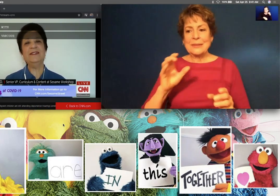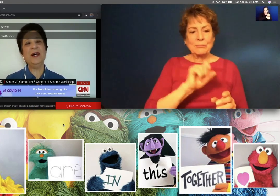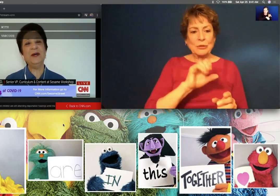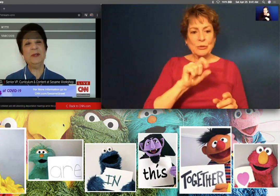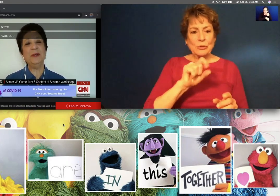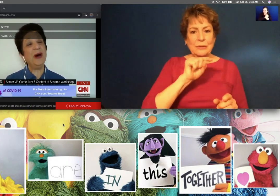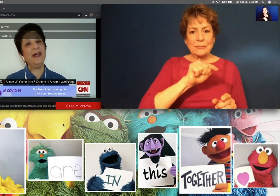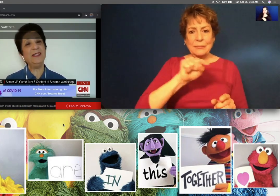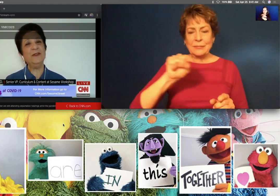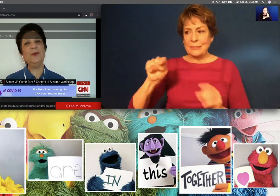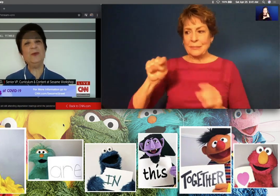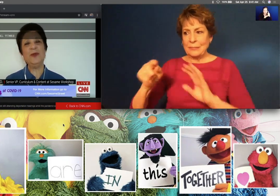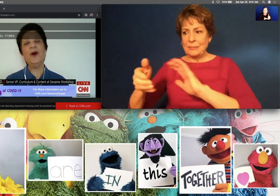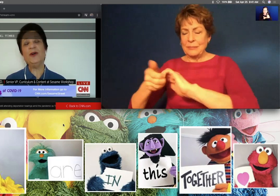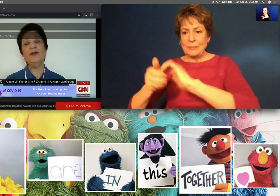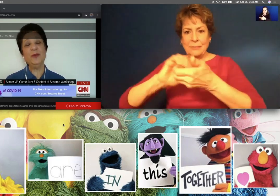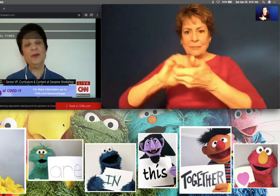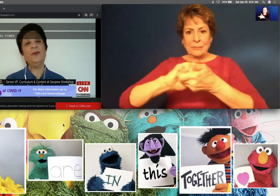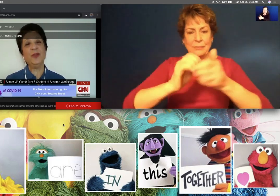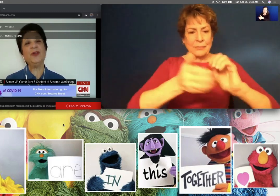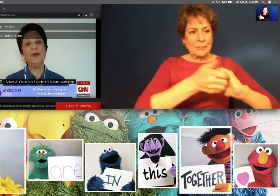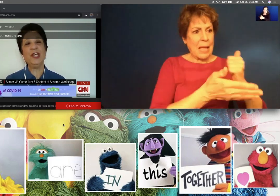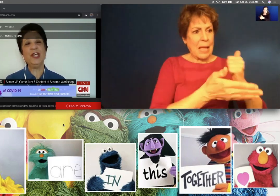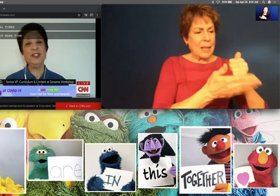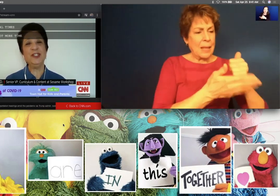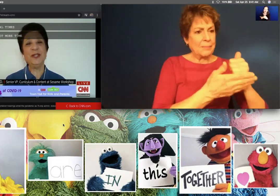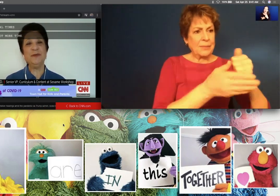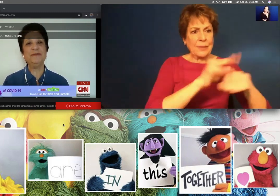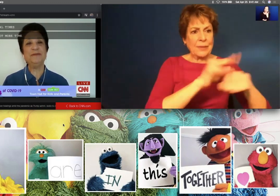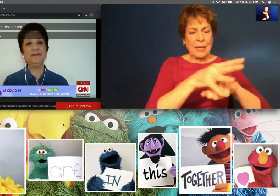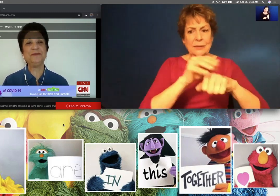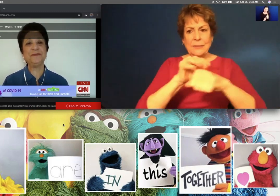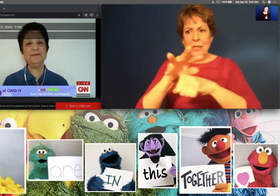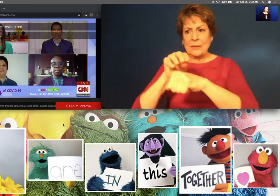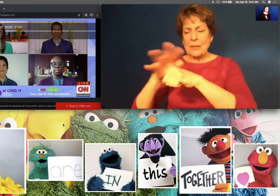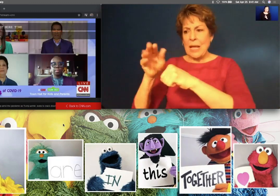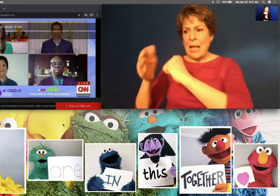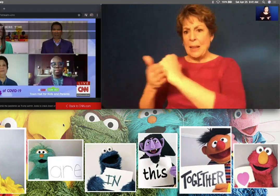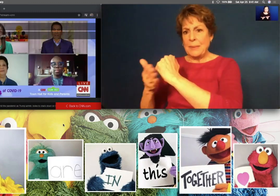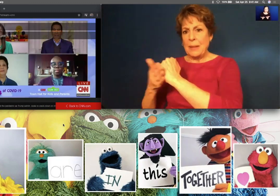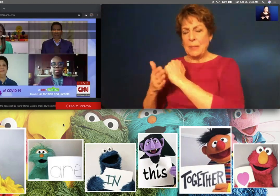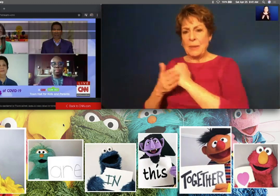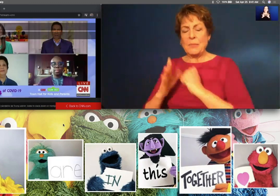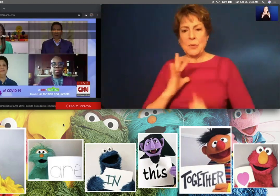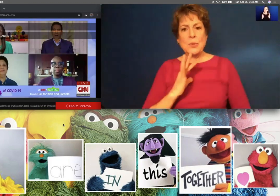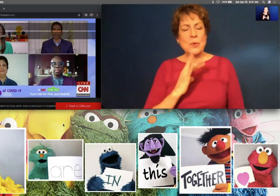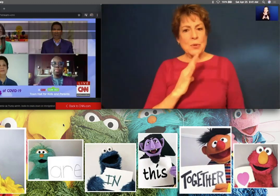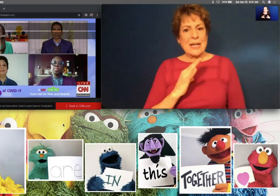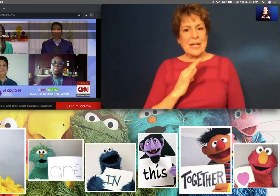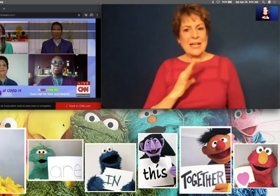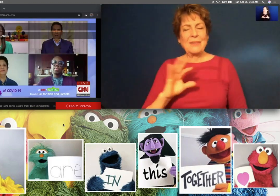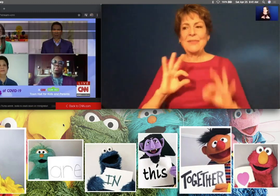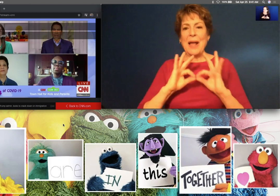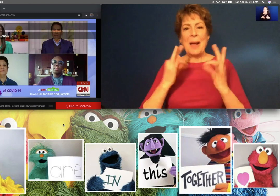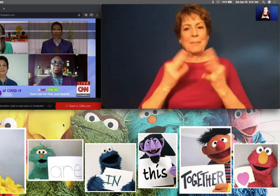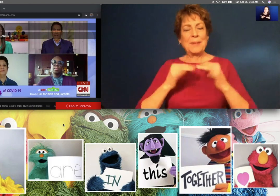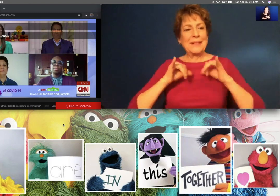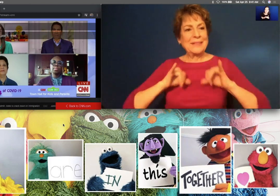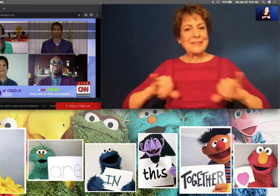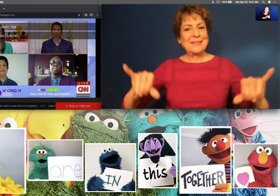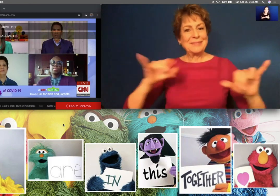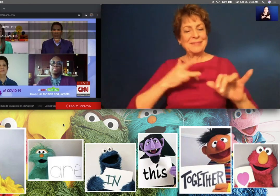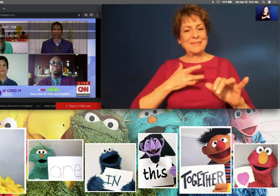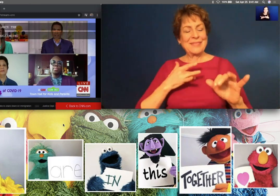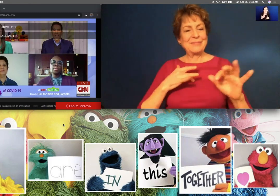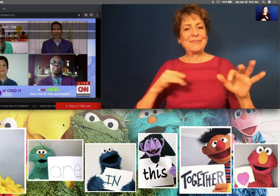times because we're spending a lot more time together as a family. So we do have to balance the positives with